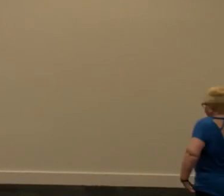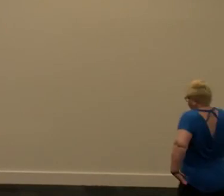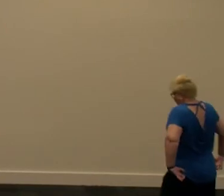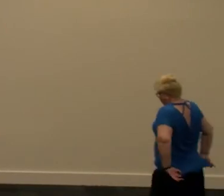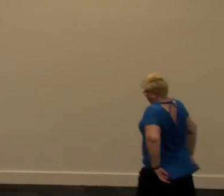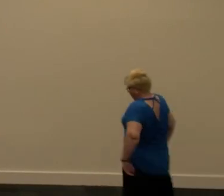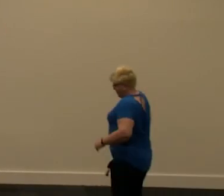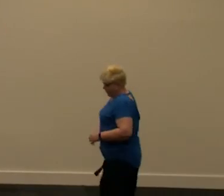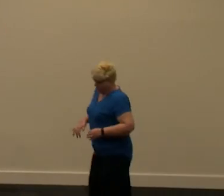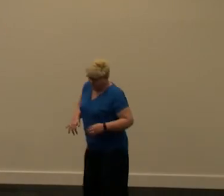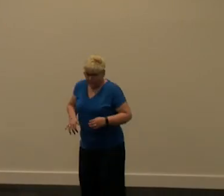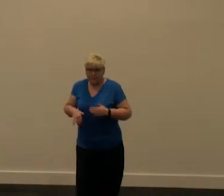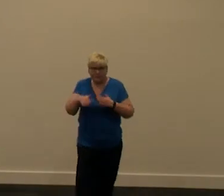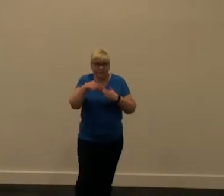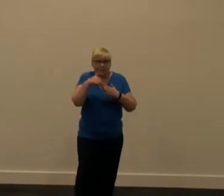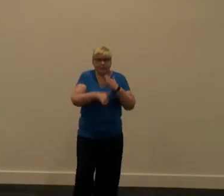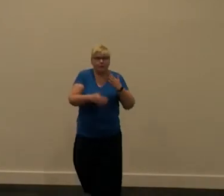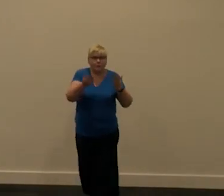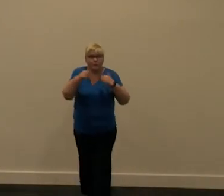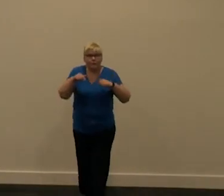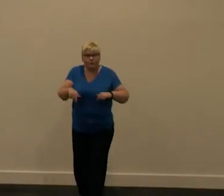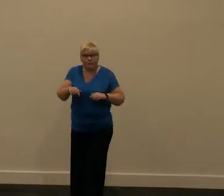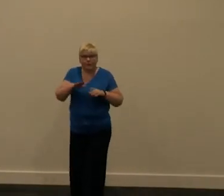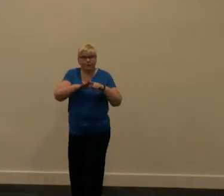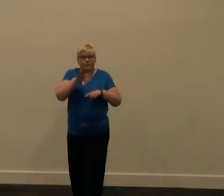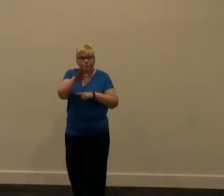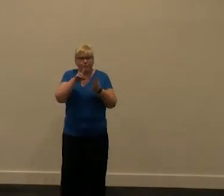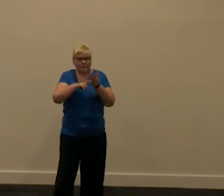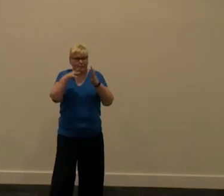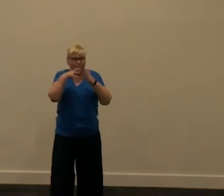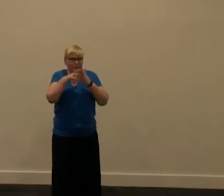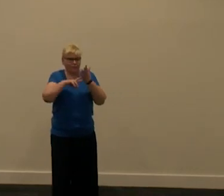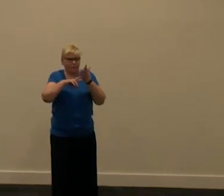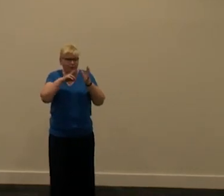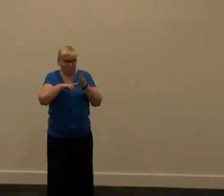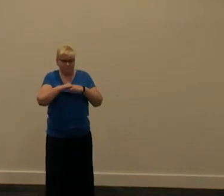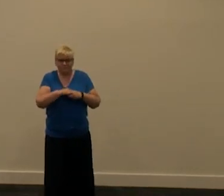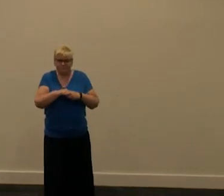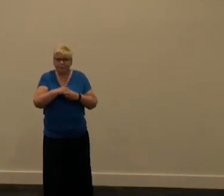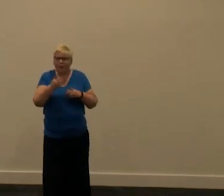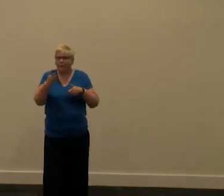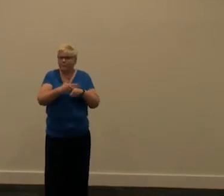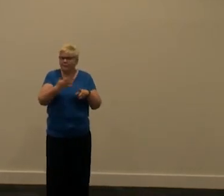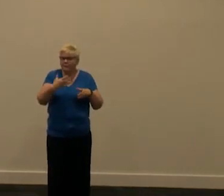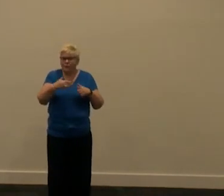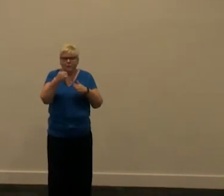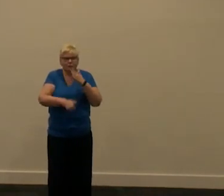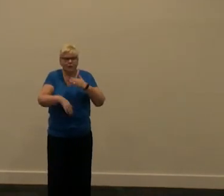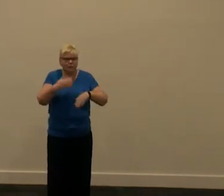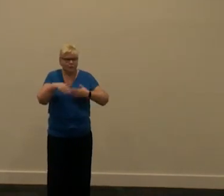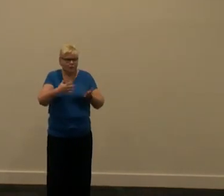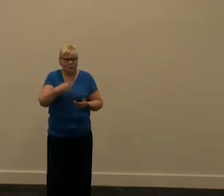Hello and welcome to my session about Azure Virtual Wan, the future of your WAN. Before we start, I'd like to